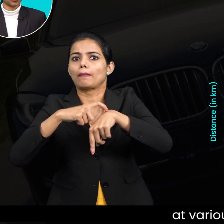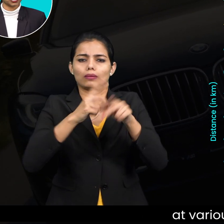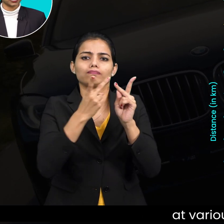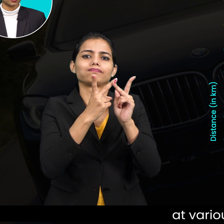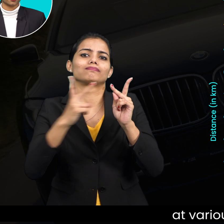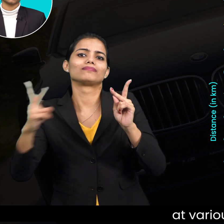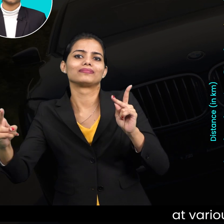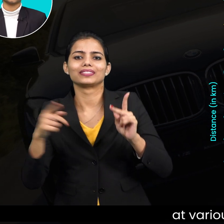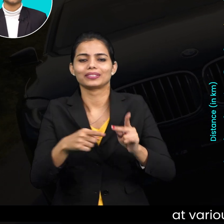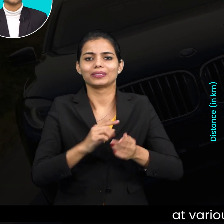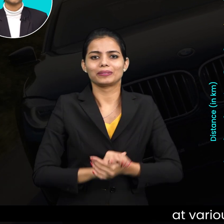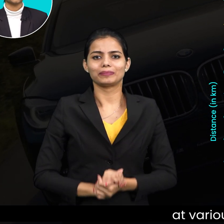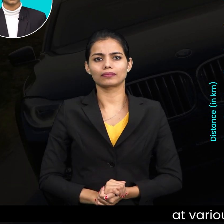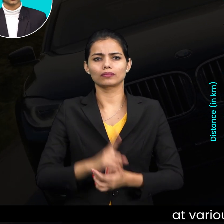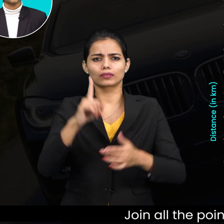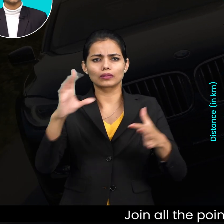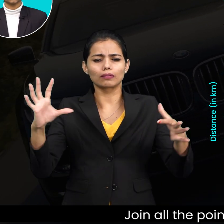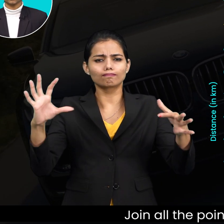various times.